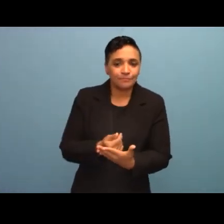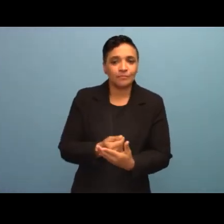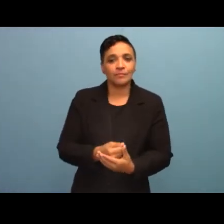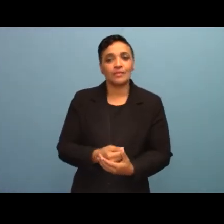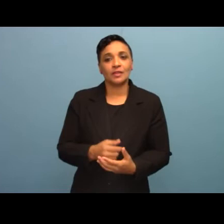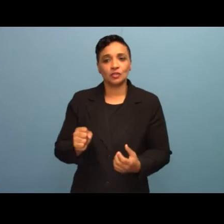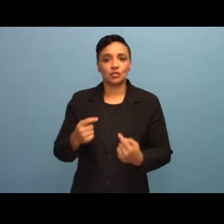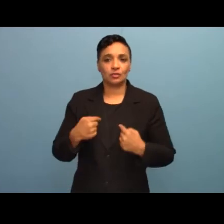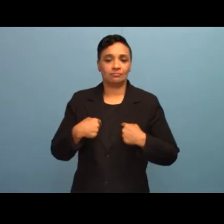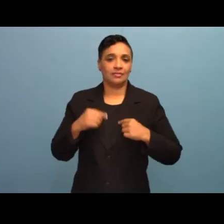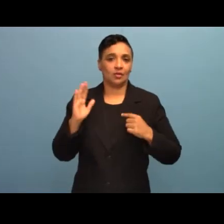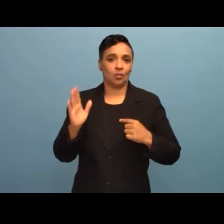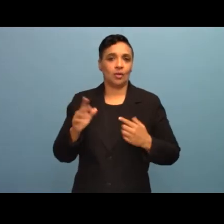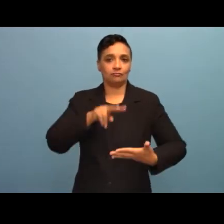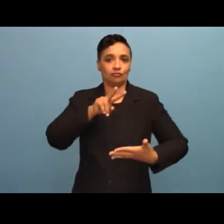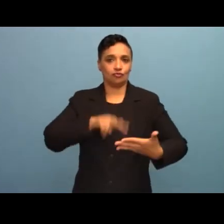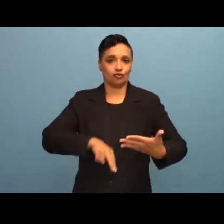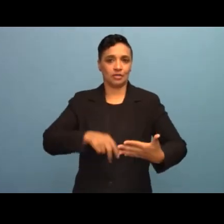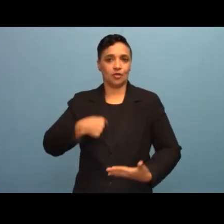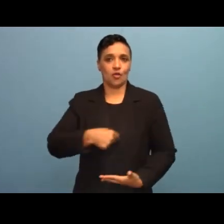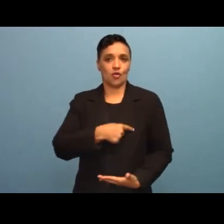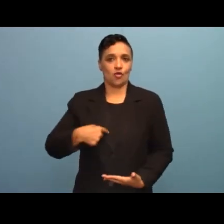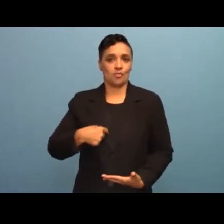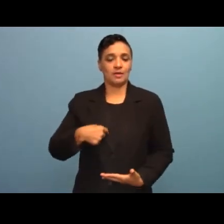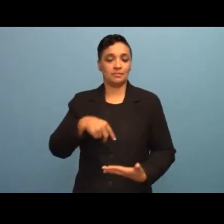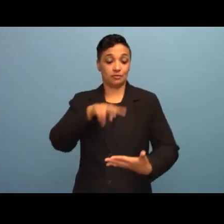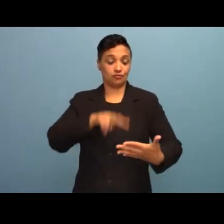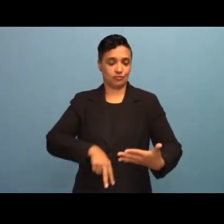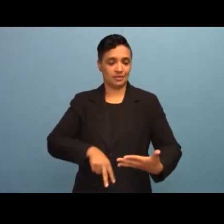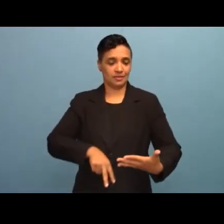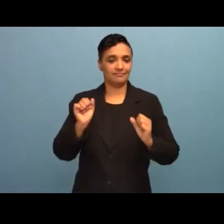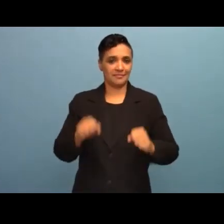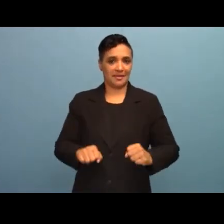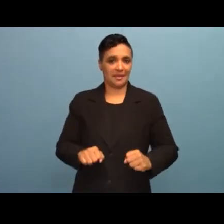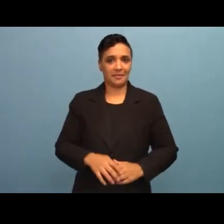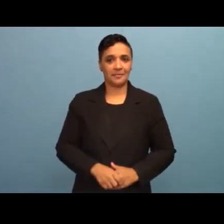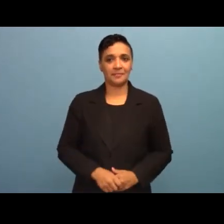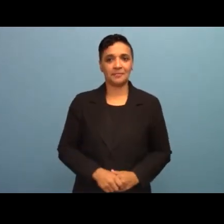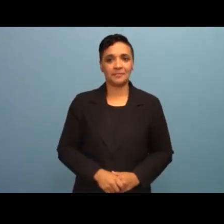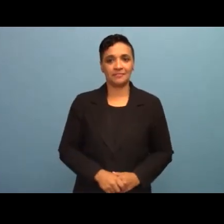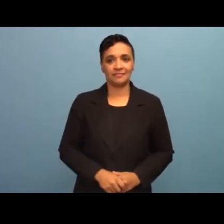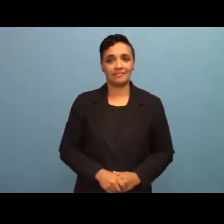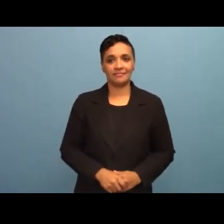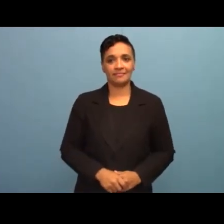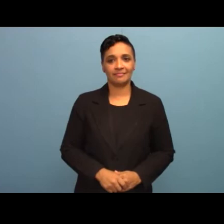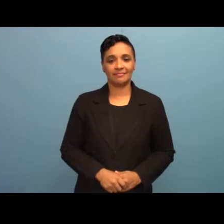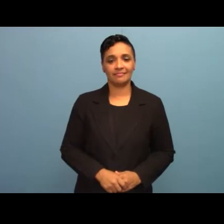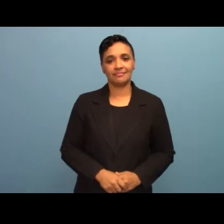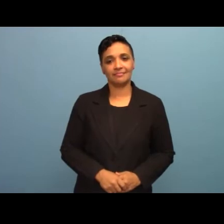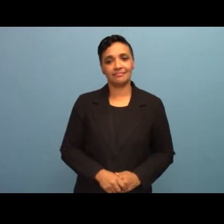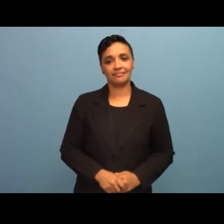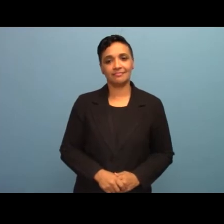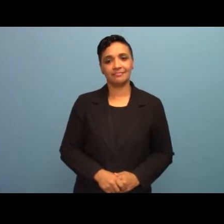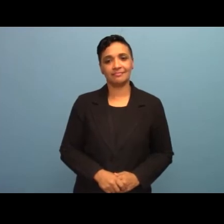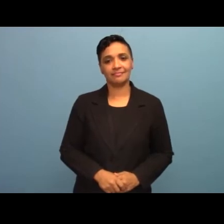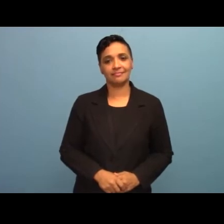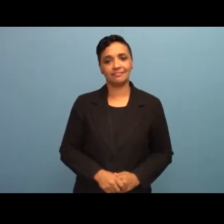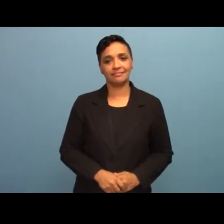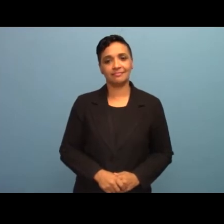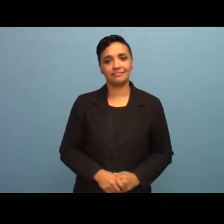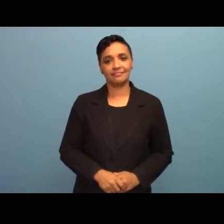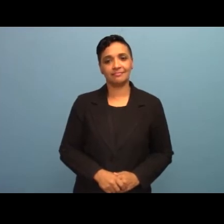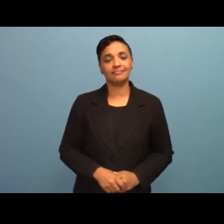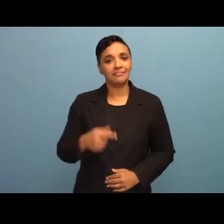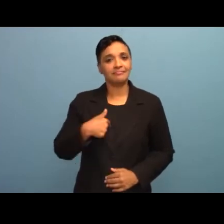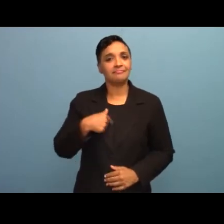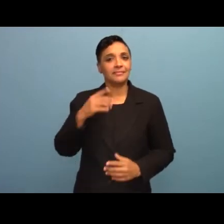commitment to this issue, and I'm really delighted to be speaking after my friend Monwar And of course, Ambassador Webson, and